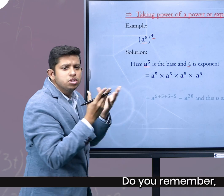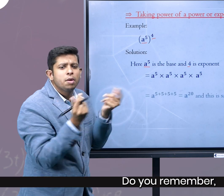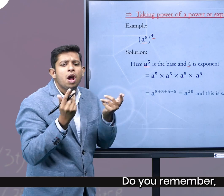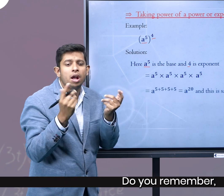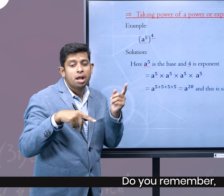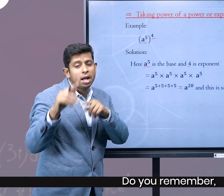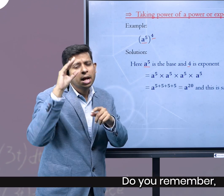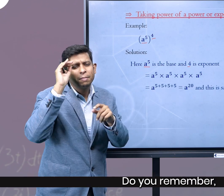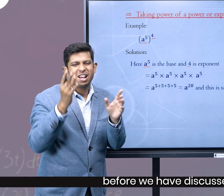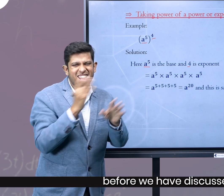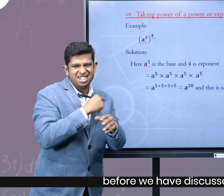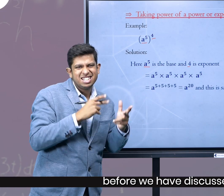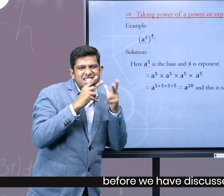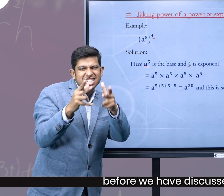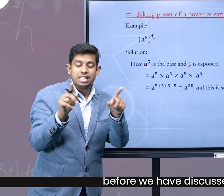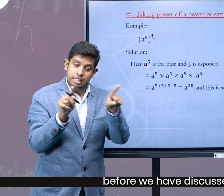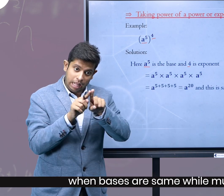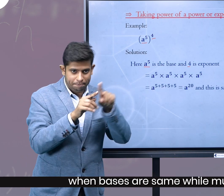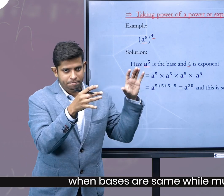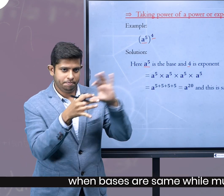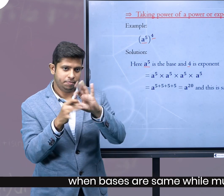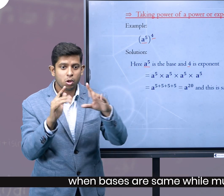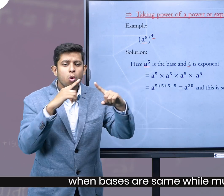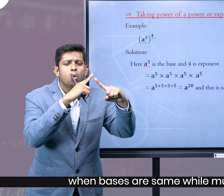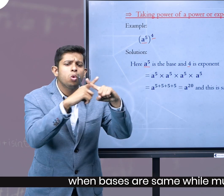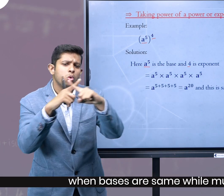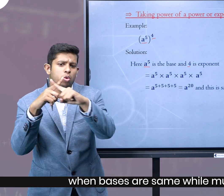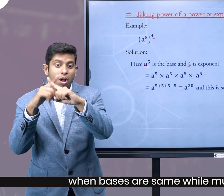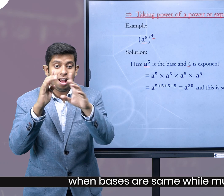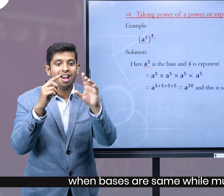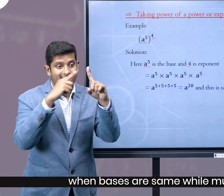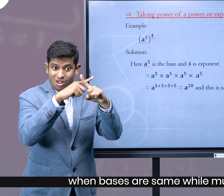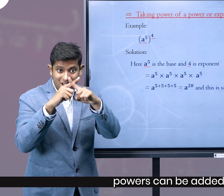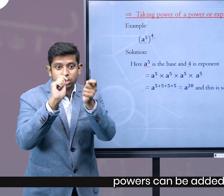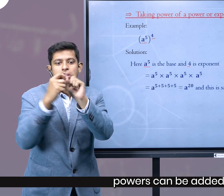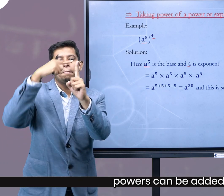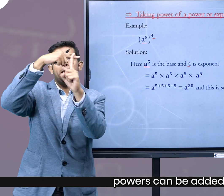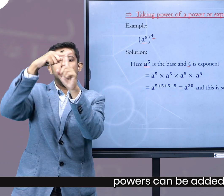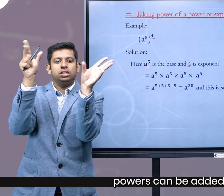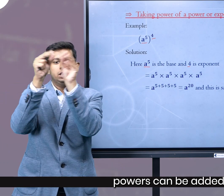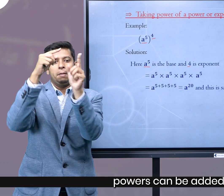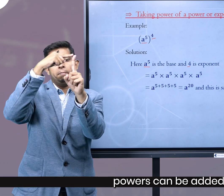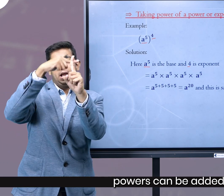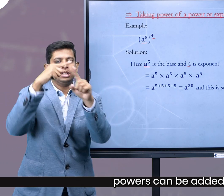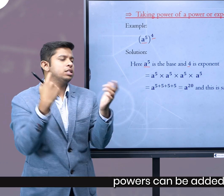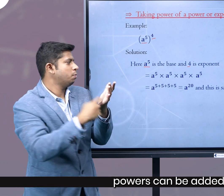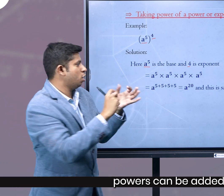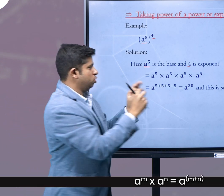Do you remember, before we have discussed when bases are same while multiplying, powers can be added. A to the